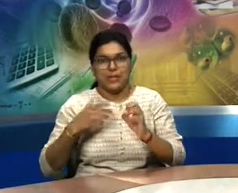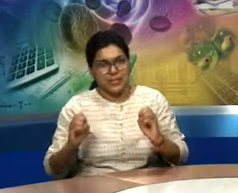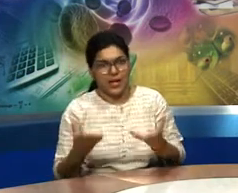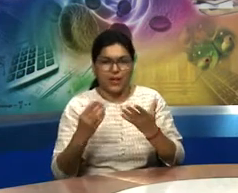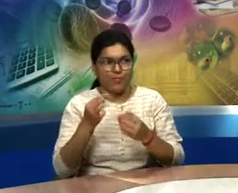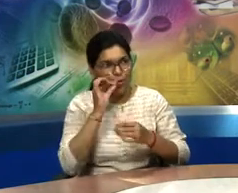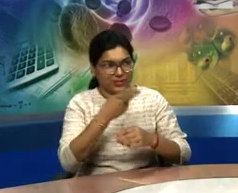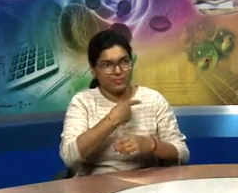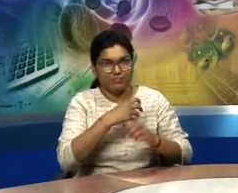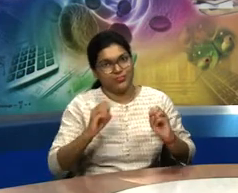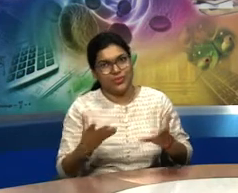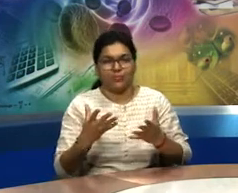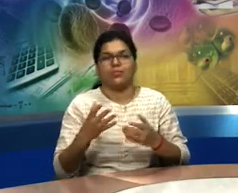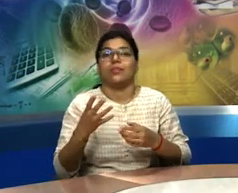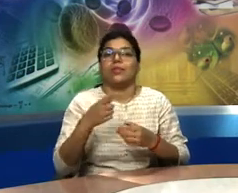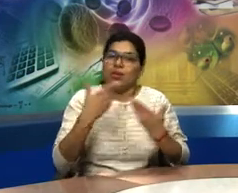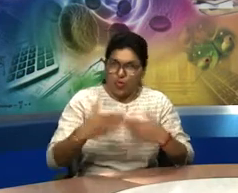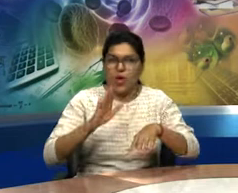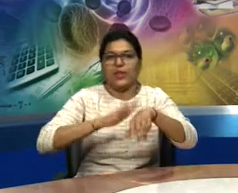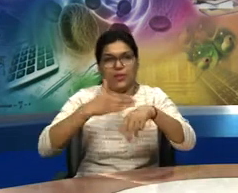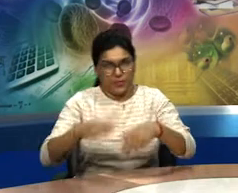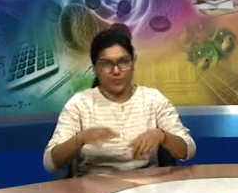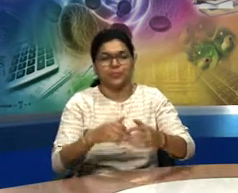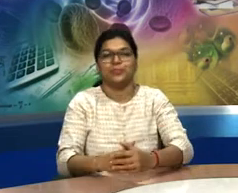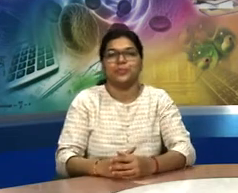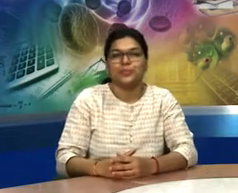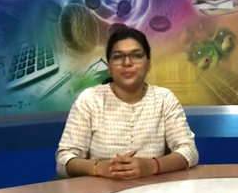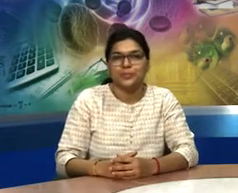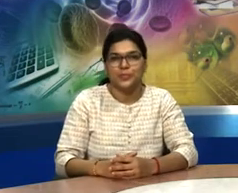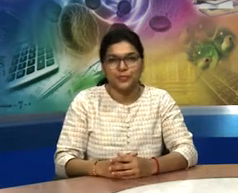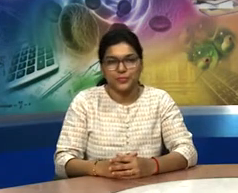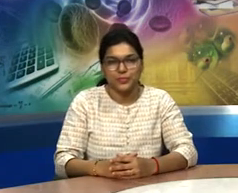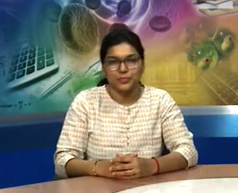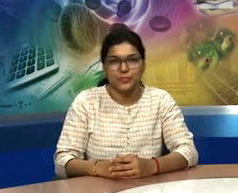they both were happy that we both got the dhatura seeds.